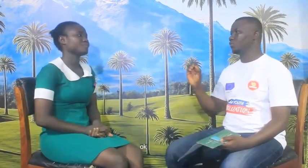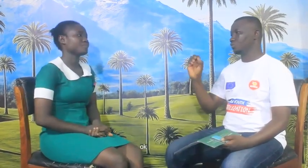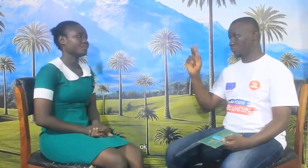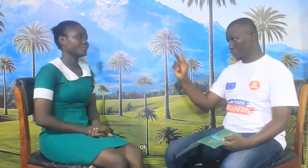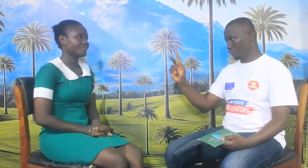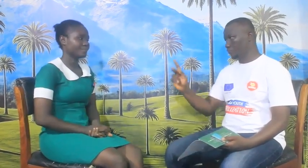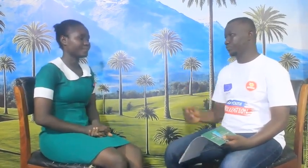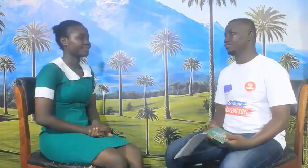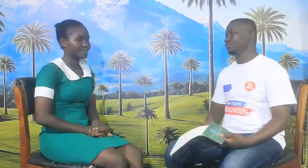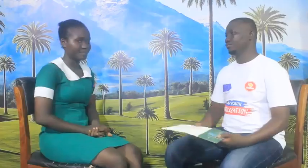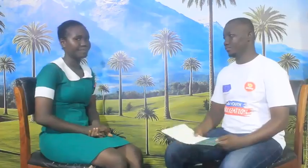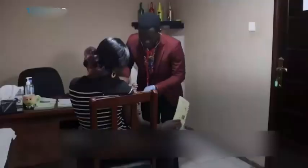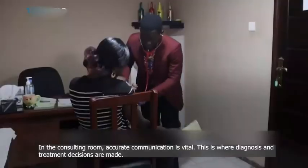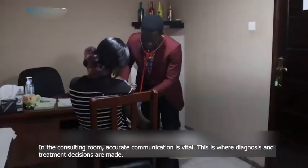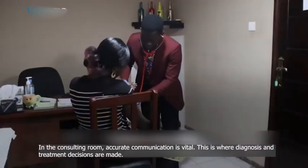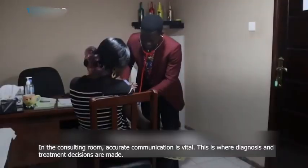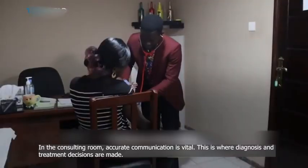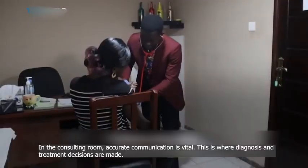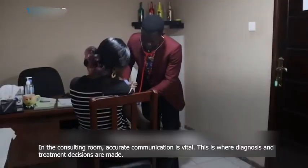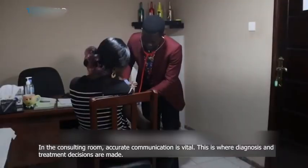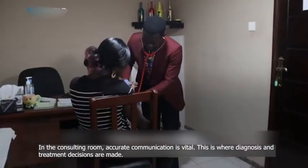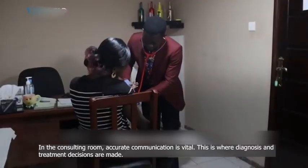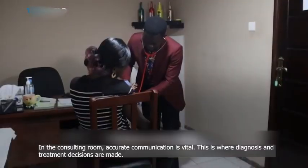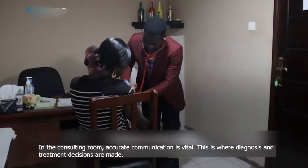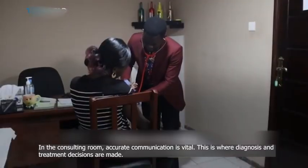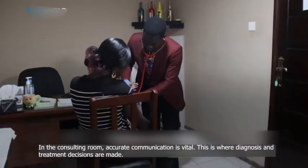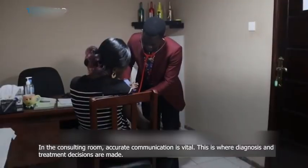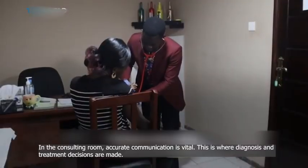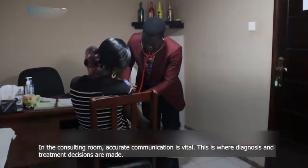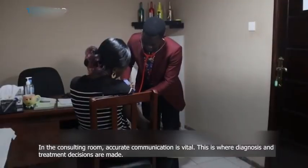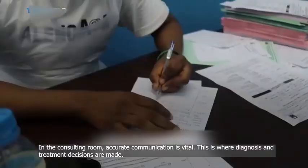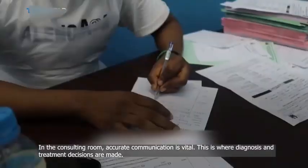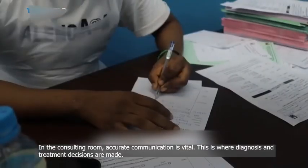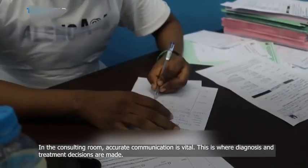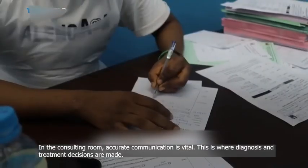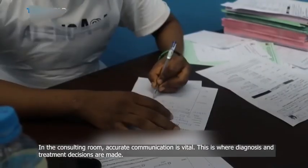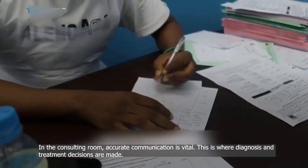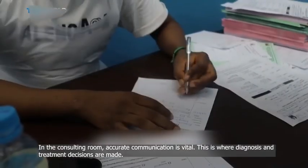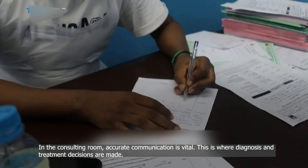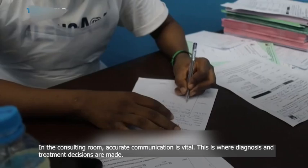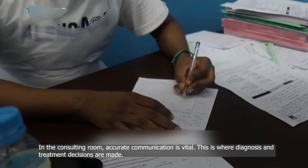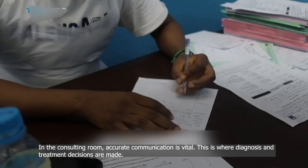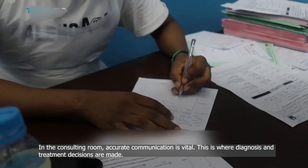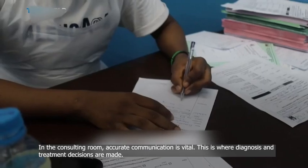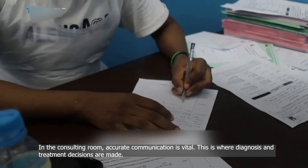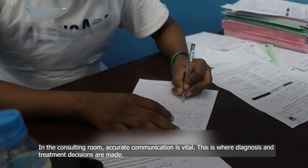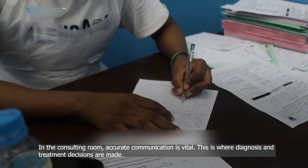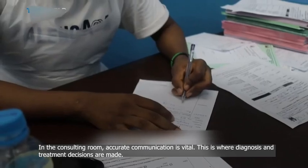Okay. In the consulting room, accurate communication is vital. This is where diagnosis